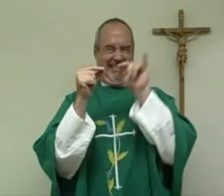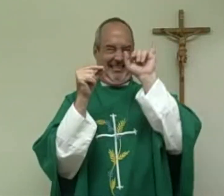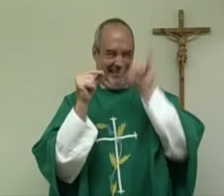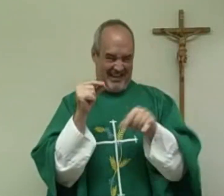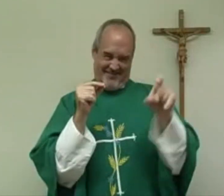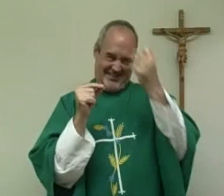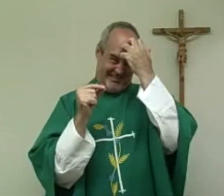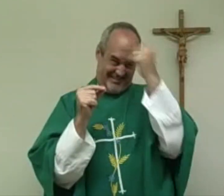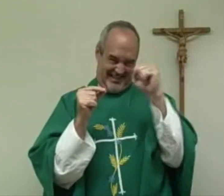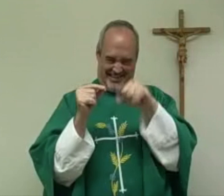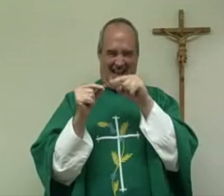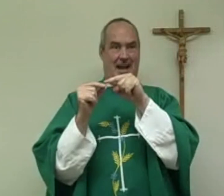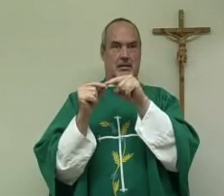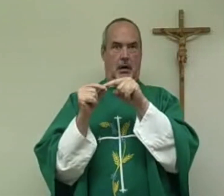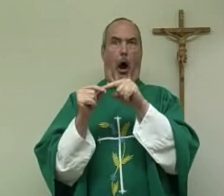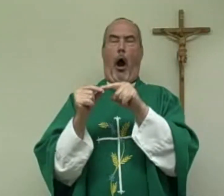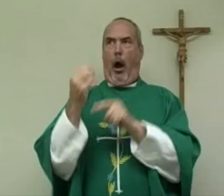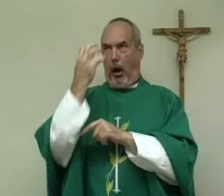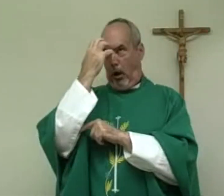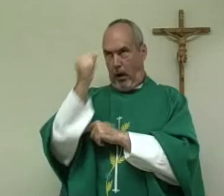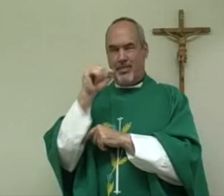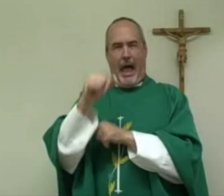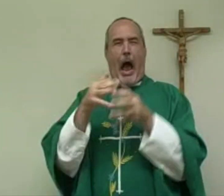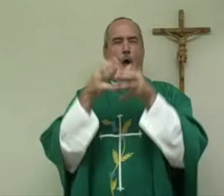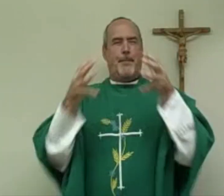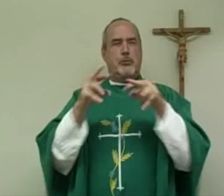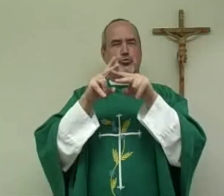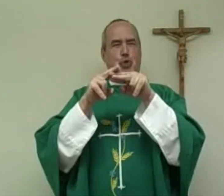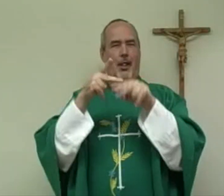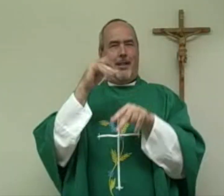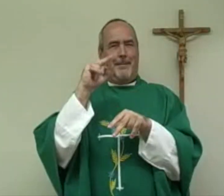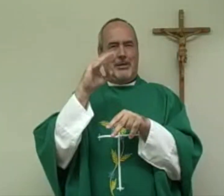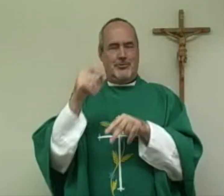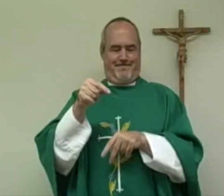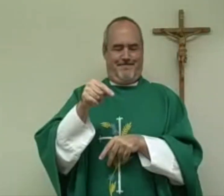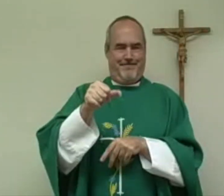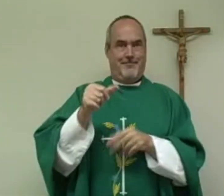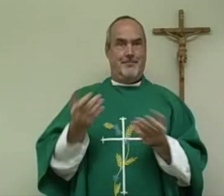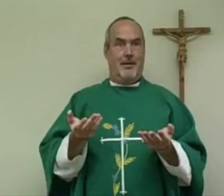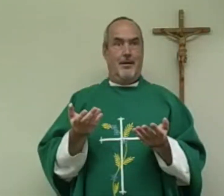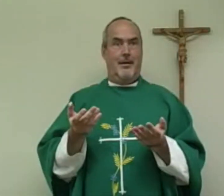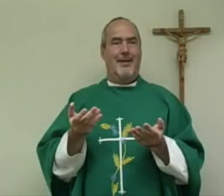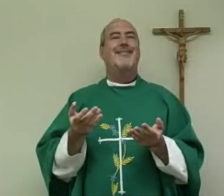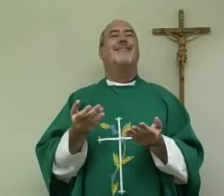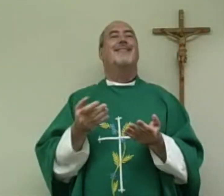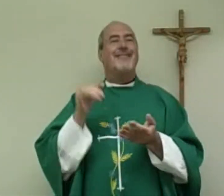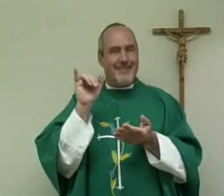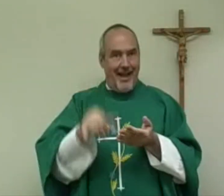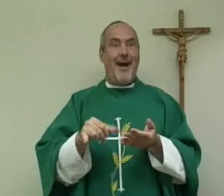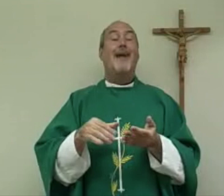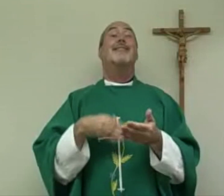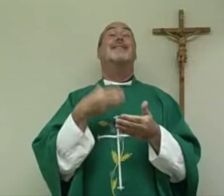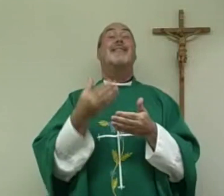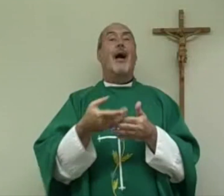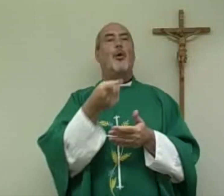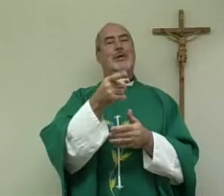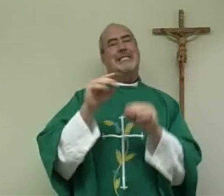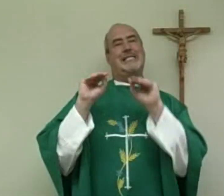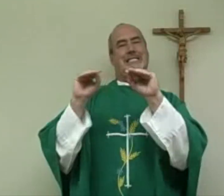salt is just that, a teeny pinch of salt. So you have to remember how much a pinch of salt is.